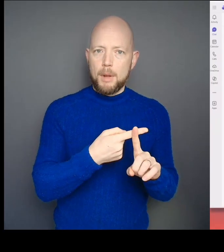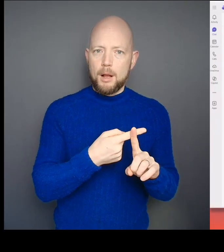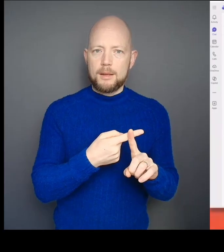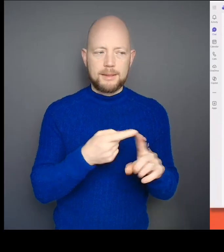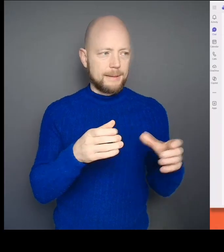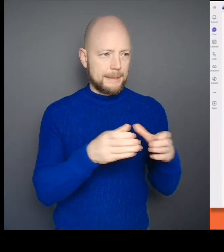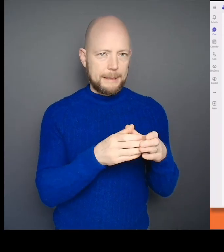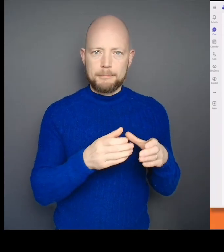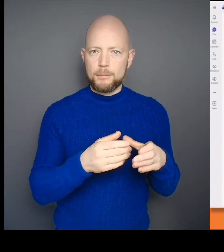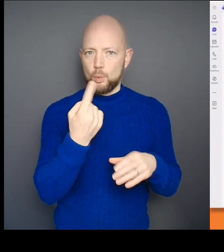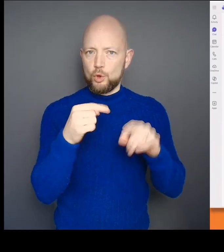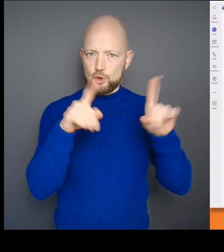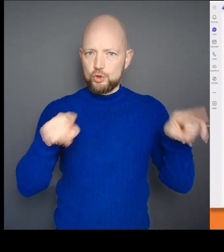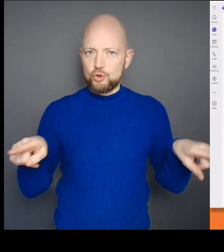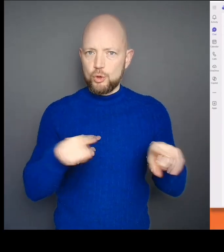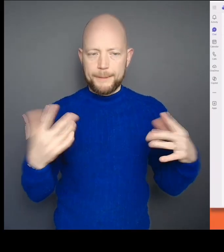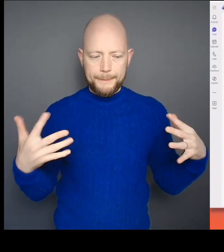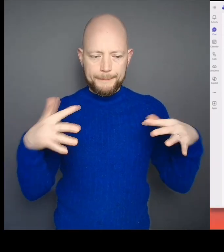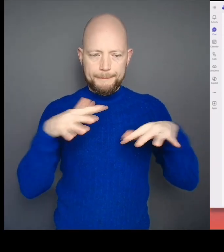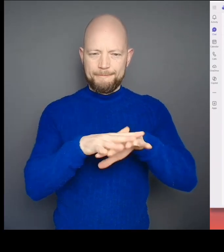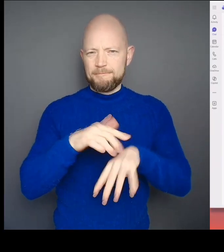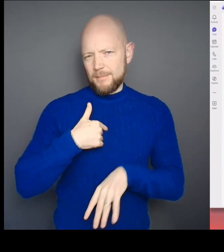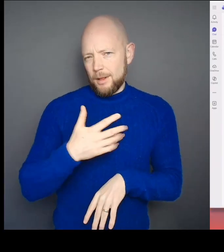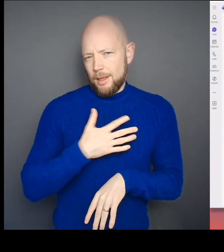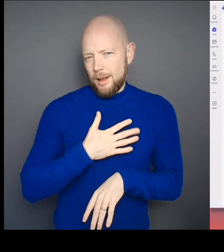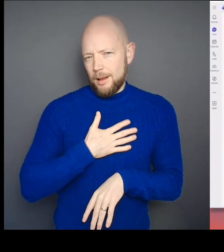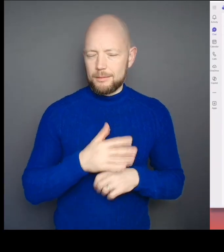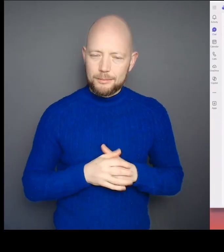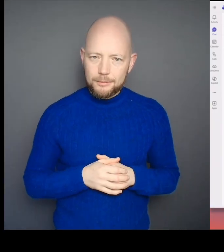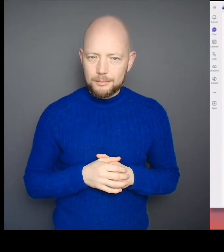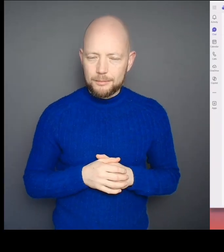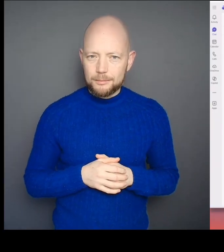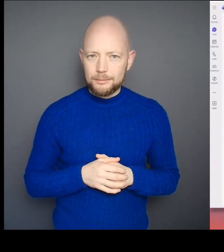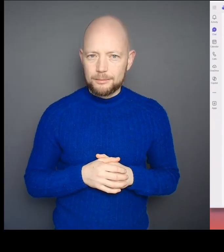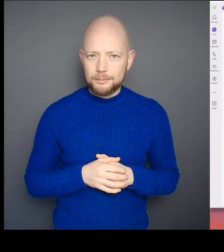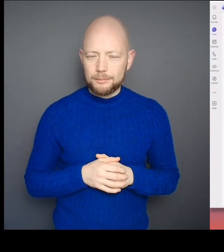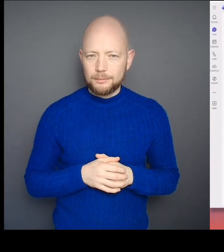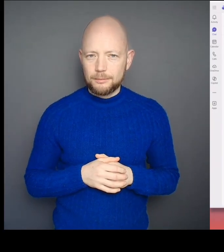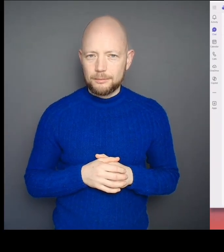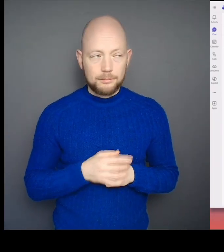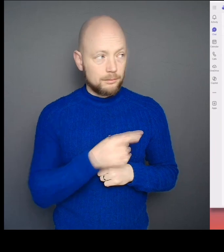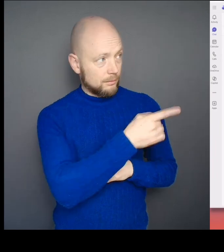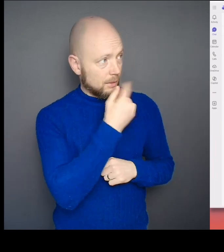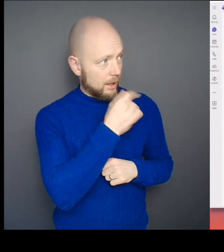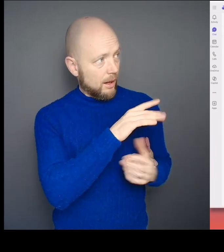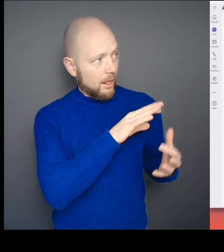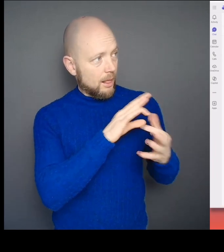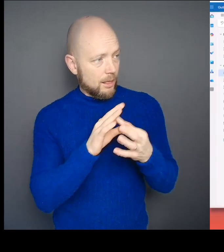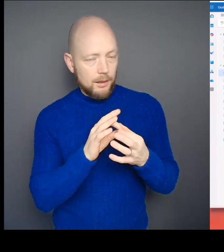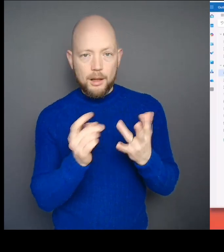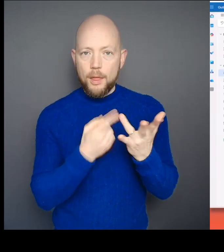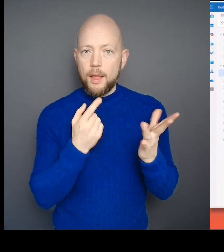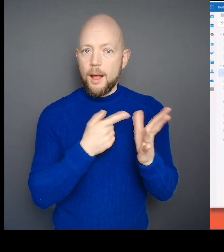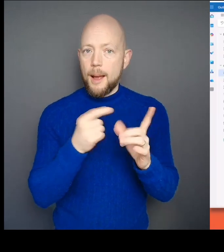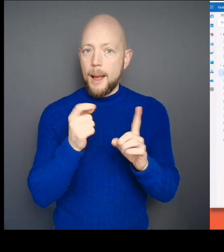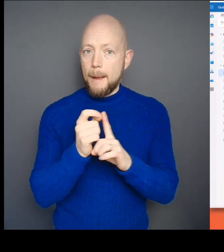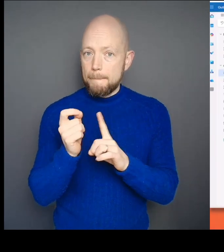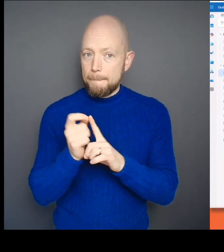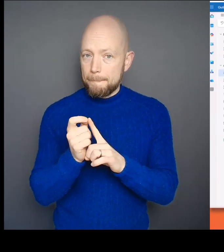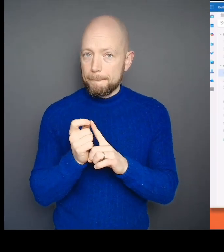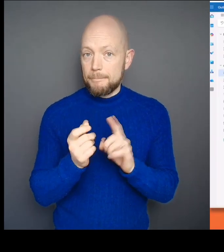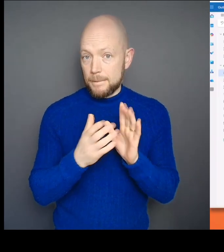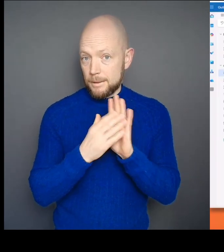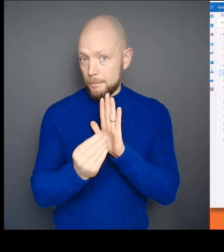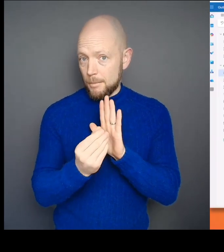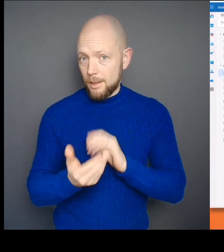the same way I'm chatting with any of my colleagues. Now, this extends into other applications as well. And the concept of working with it in